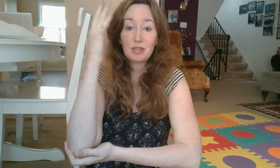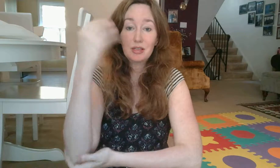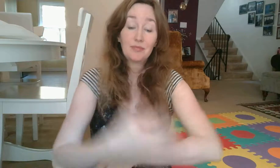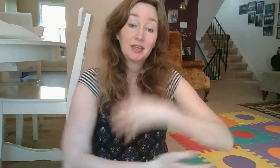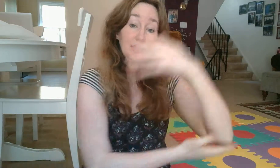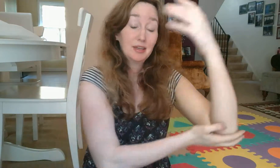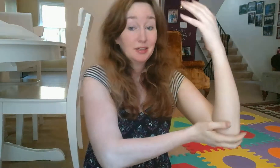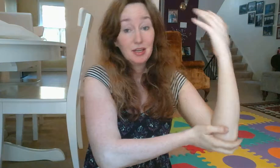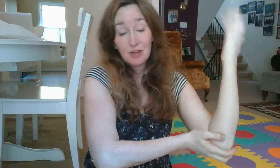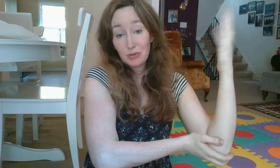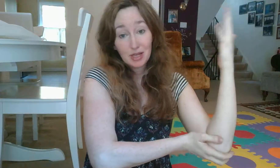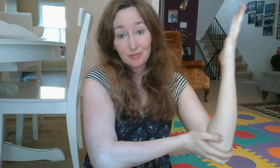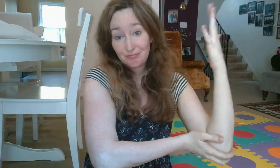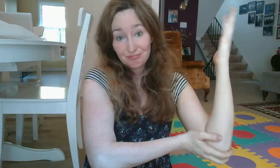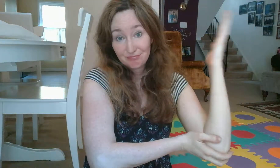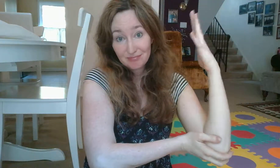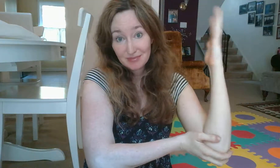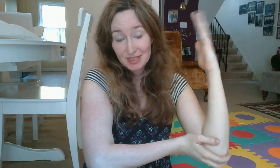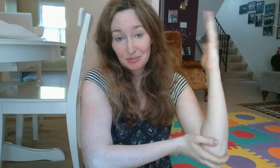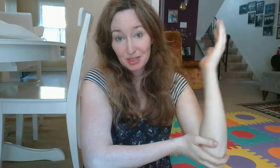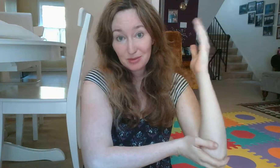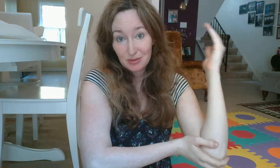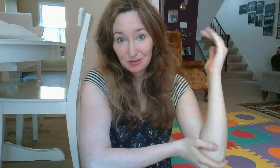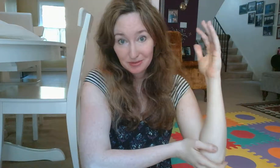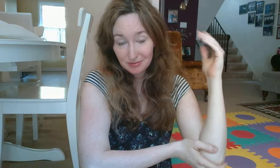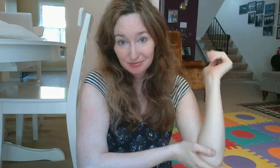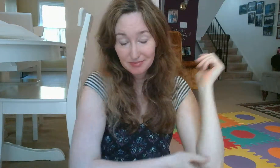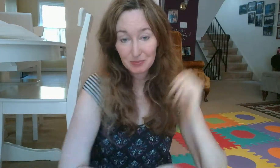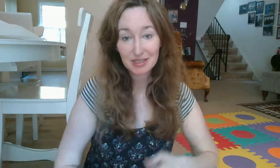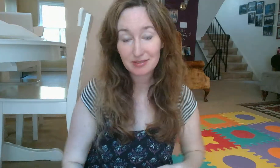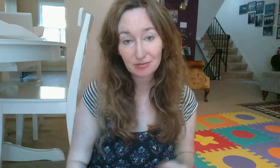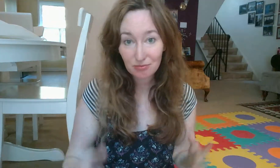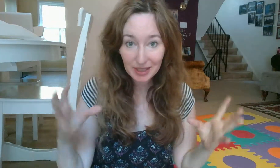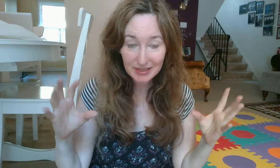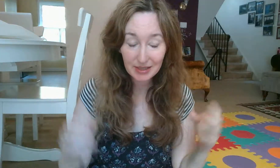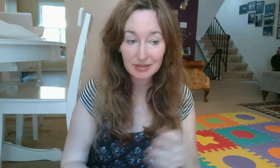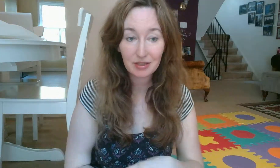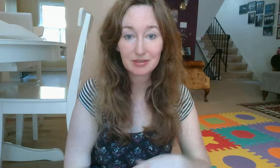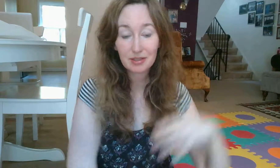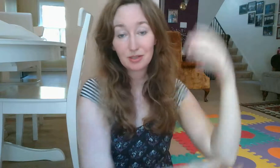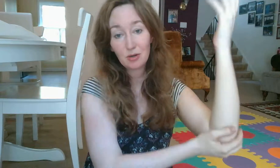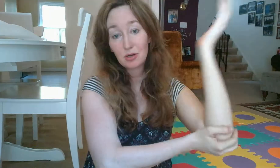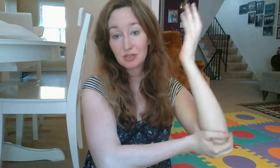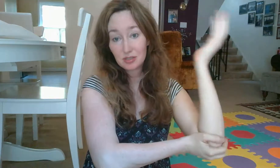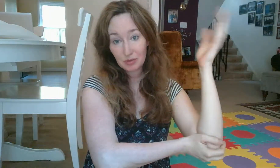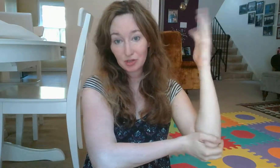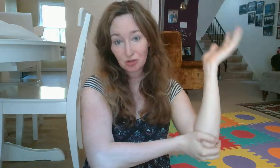tree. If I do that, somebody who reads ASL is going to know, oh, she's doing a